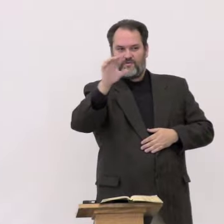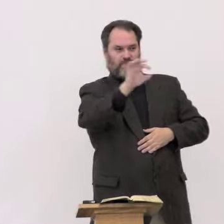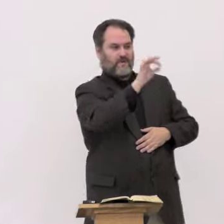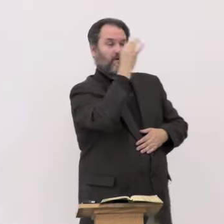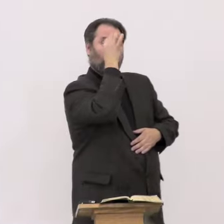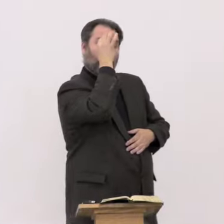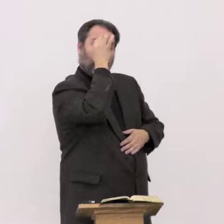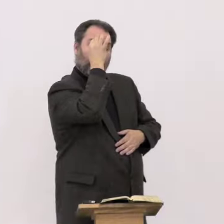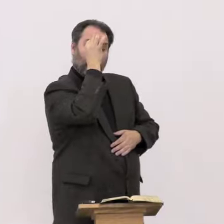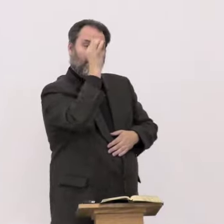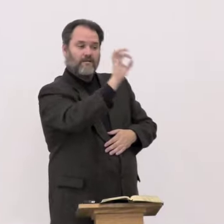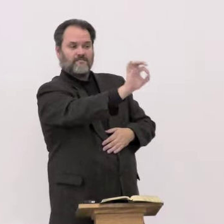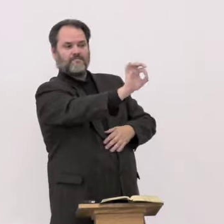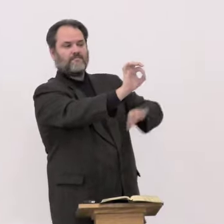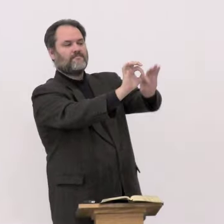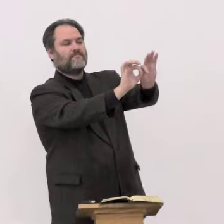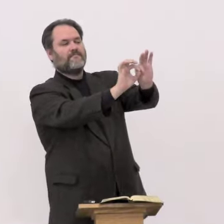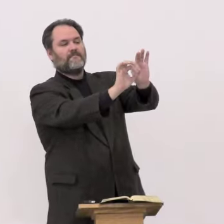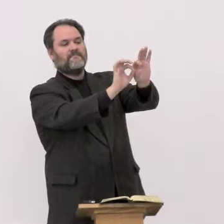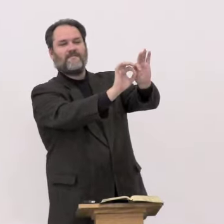pick on the little peck on your eye